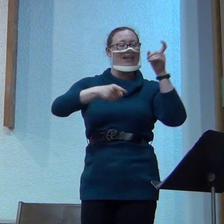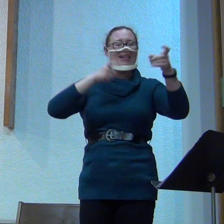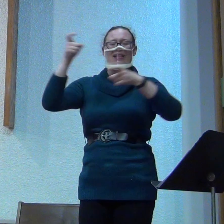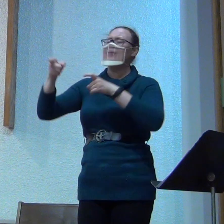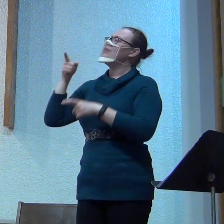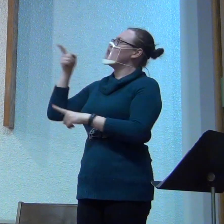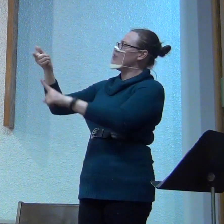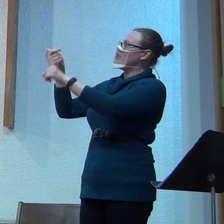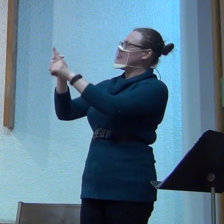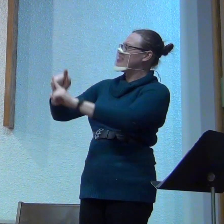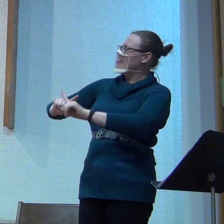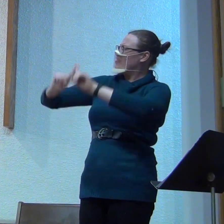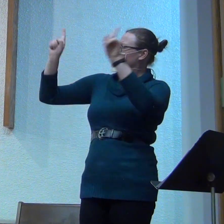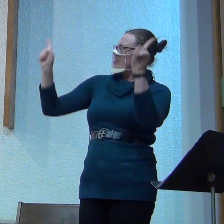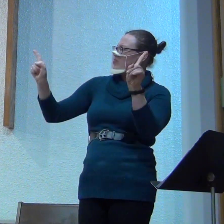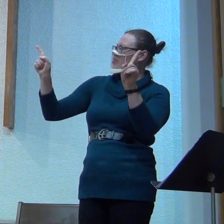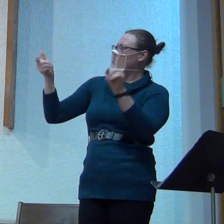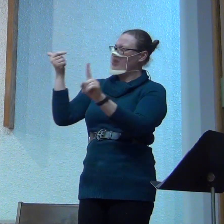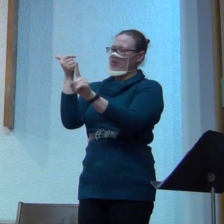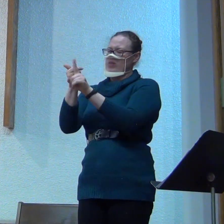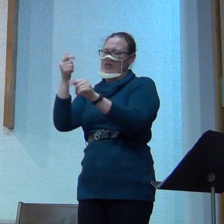best until now."